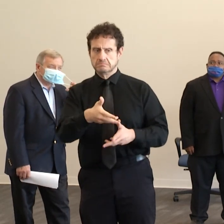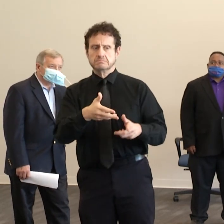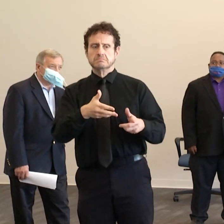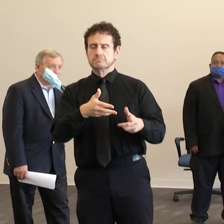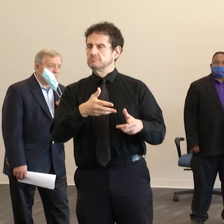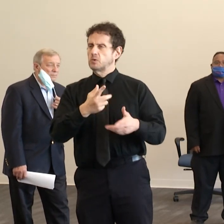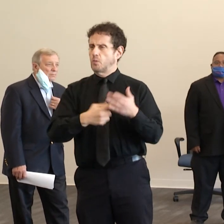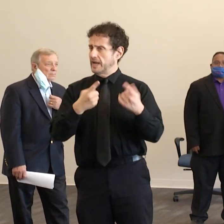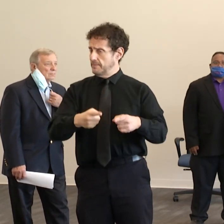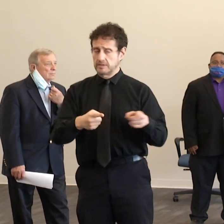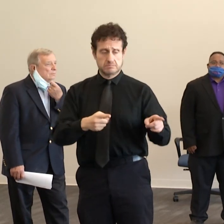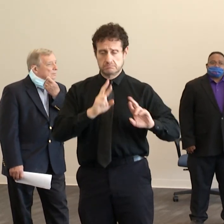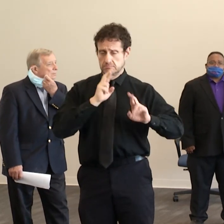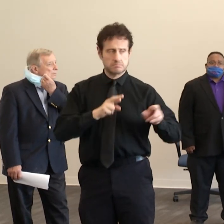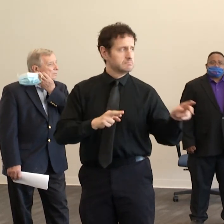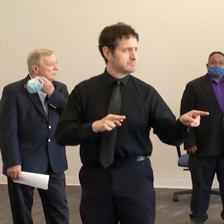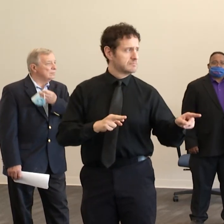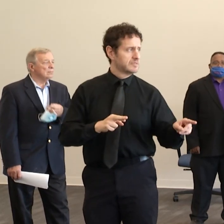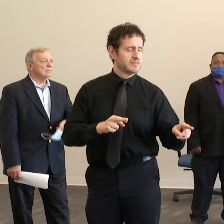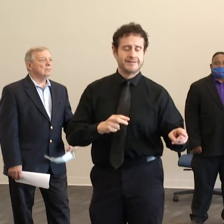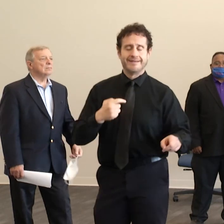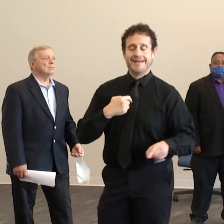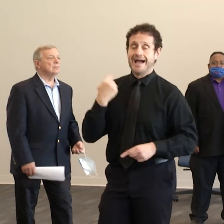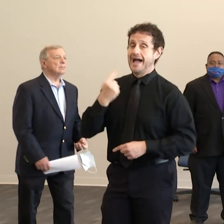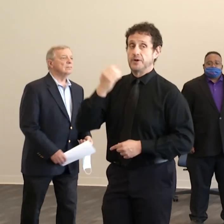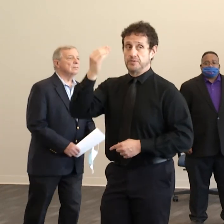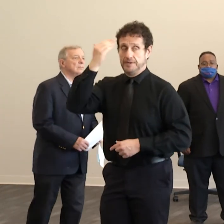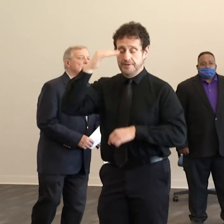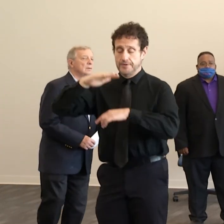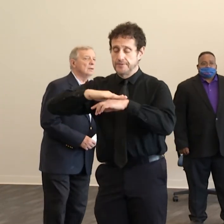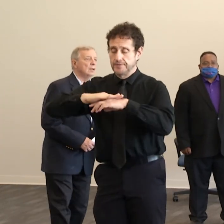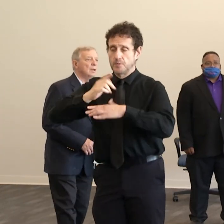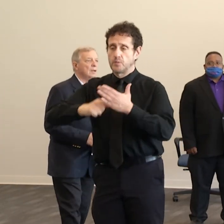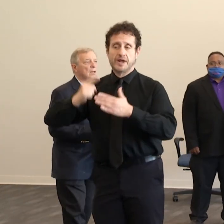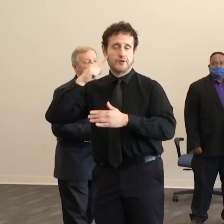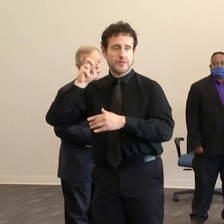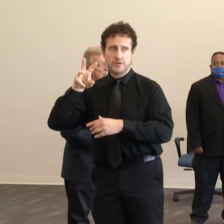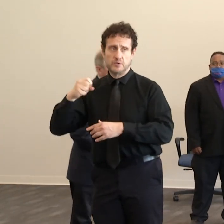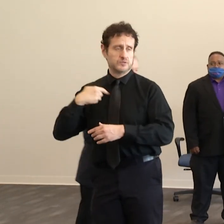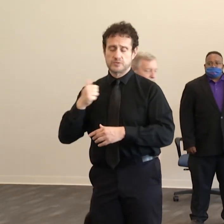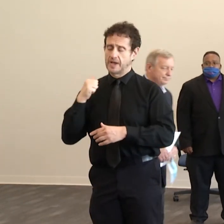I have to tell you that all I know about this is what I heard on the news, so I'm not going to comment.